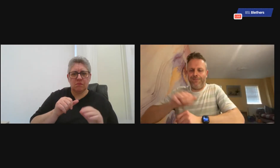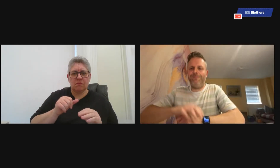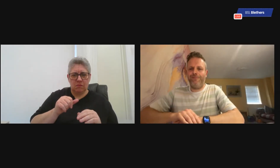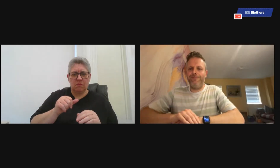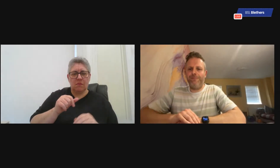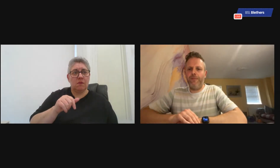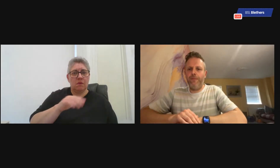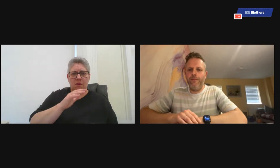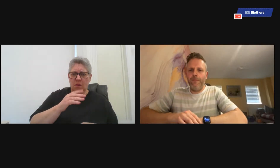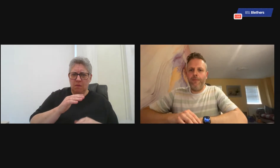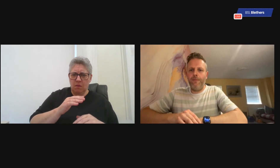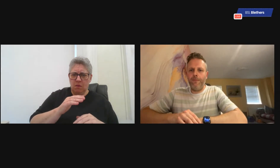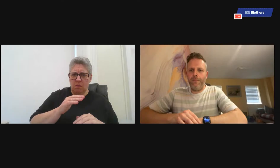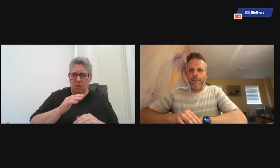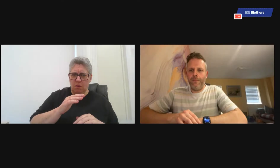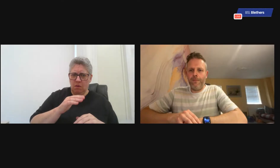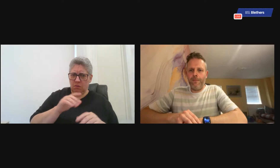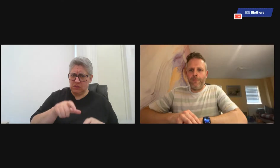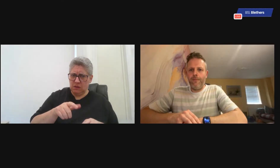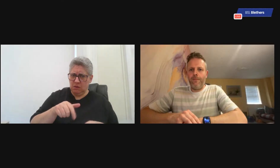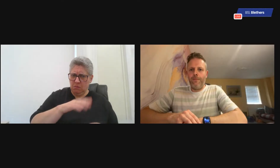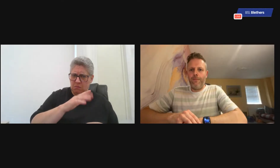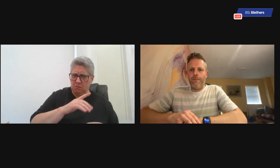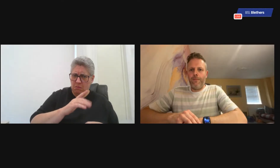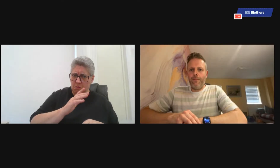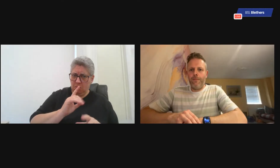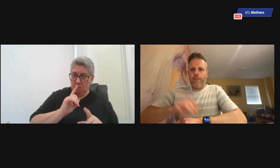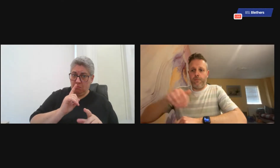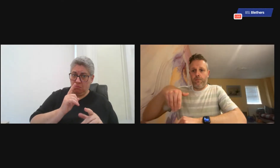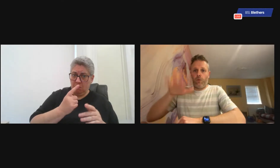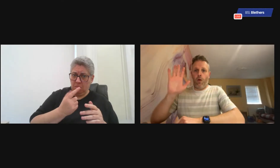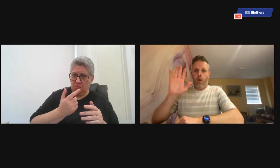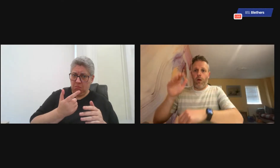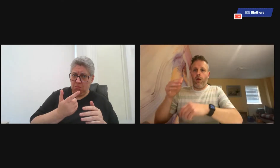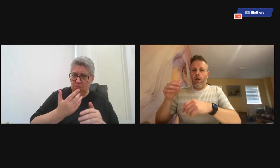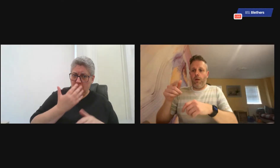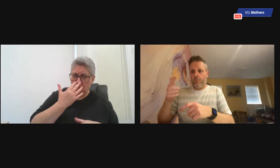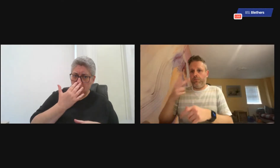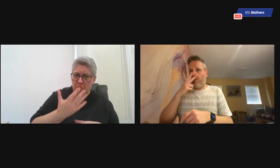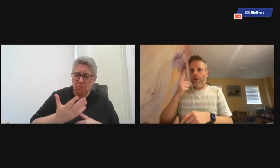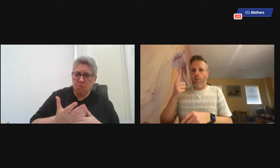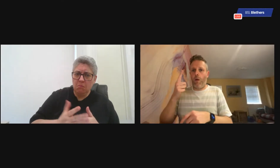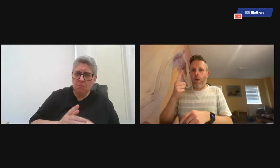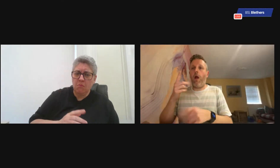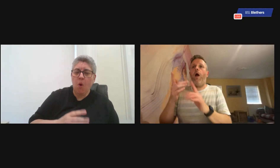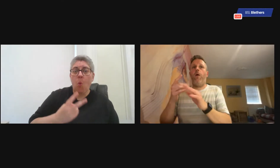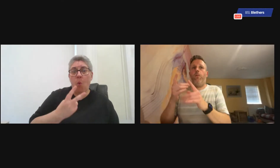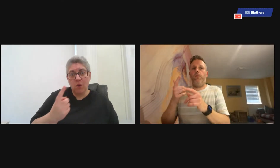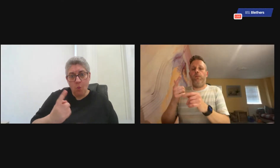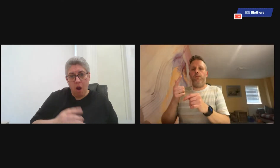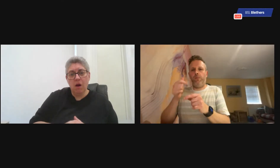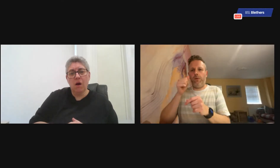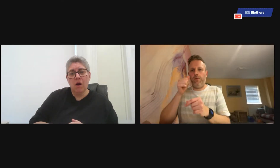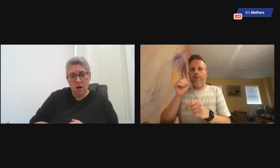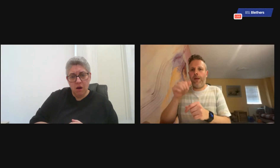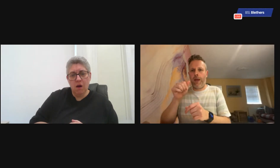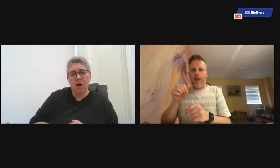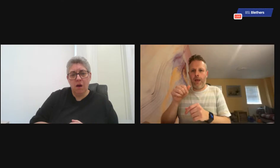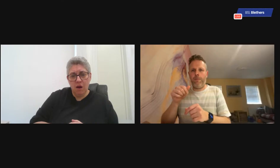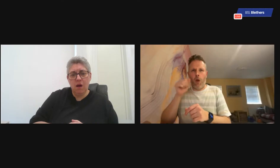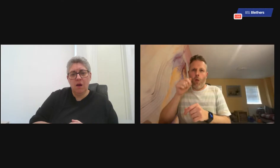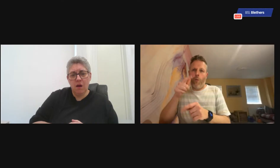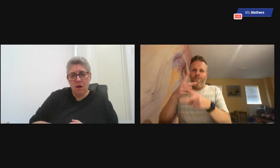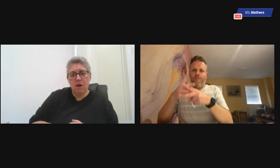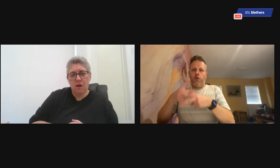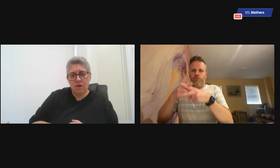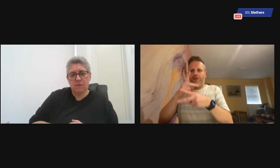first child that you looked after for, well, that's a period of 7 years, isn't it? And they've flown the nest now, so they're